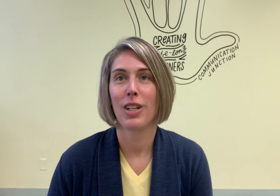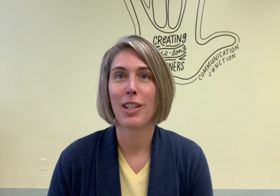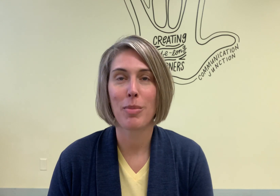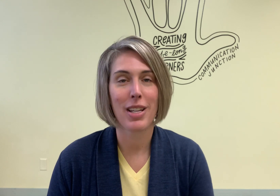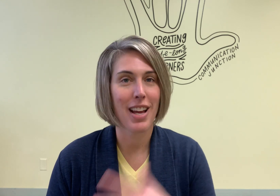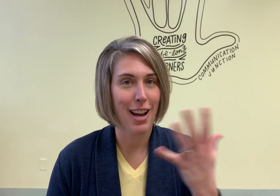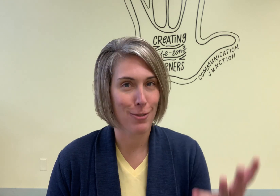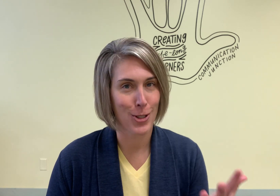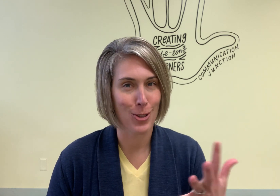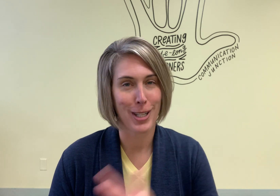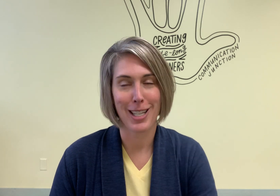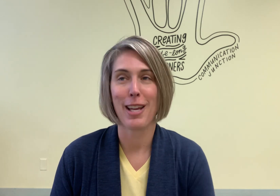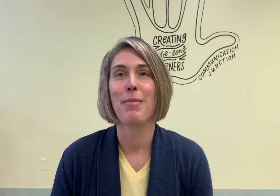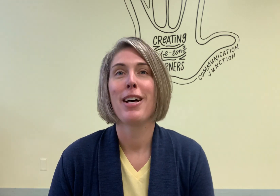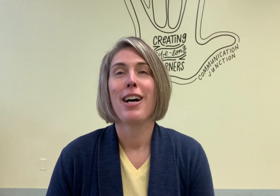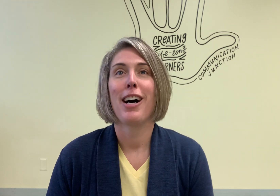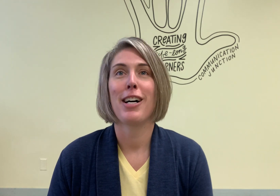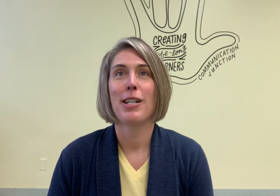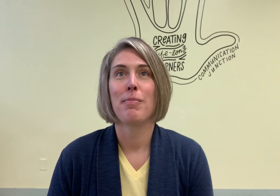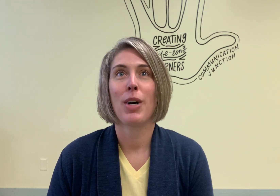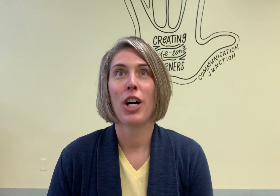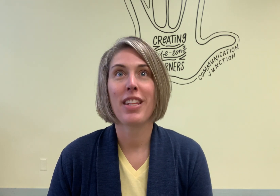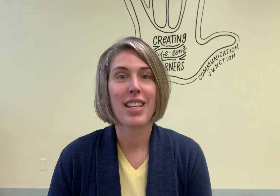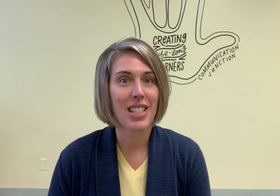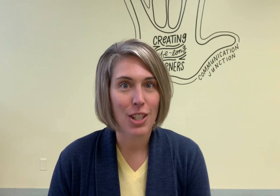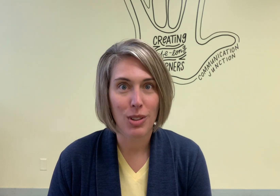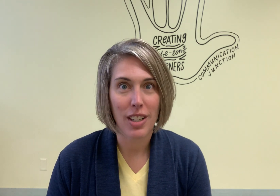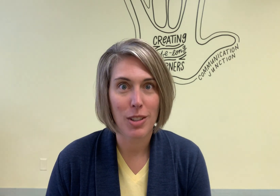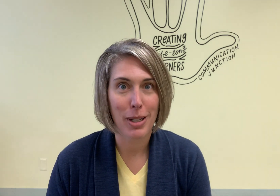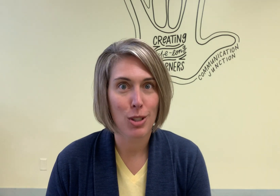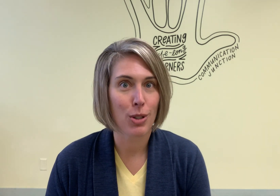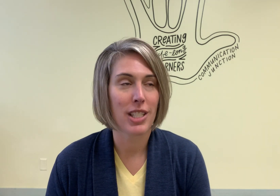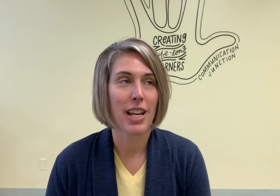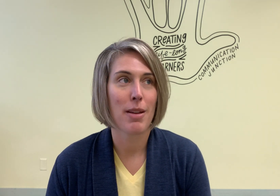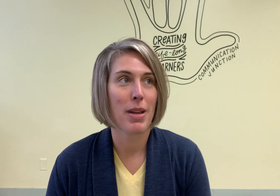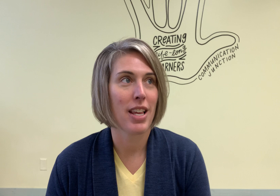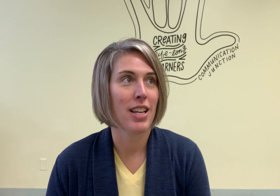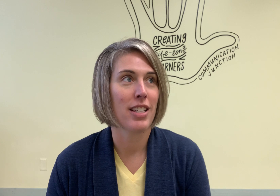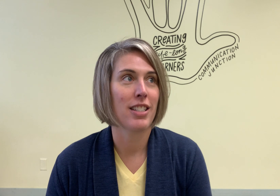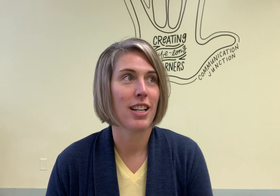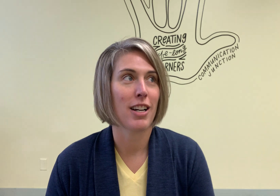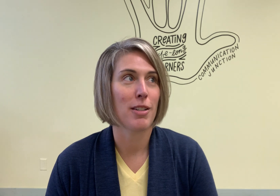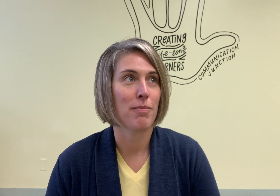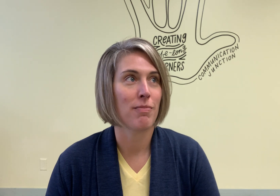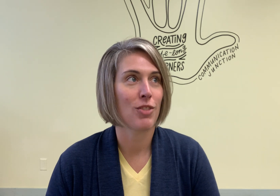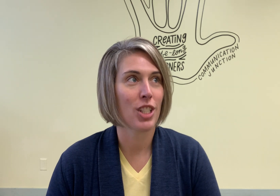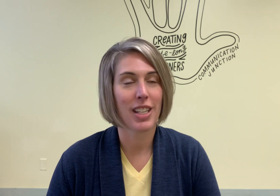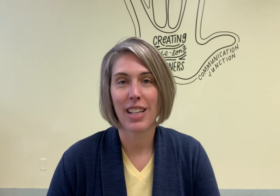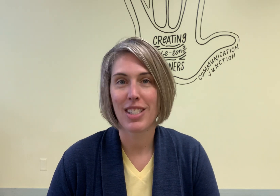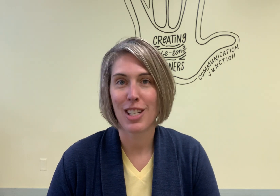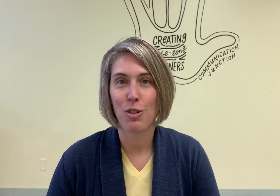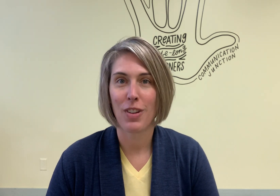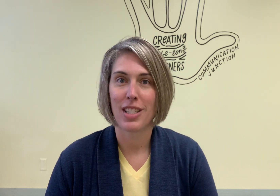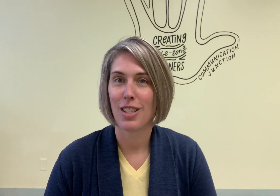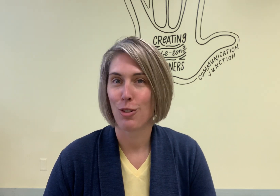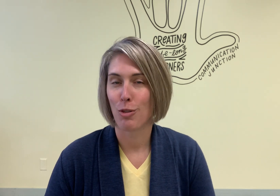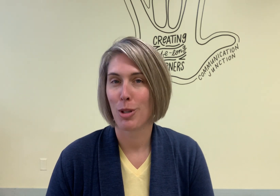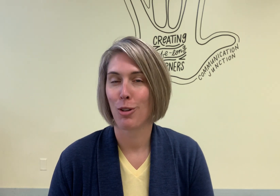little bit after storytime on the things that you loved about storytime and just kind of seeing new faces or familiar